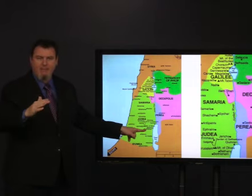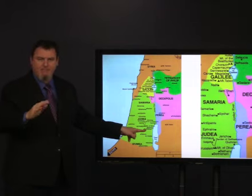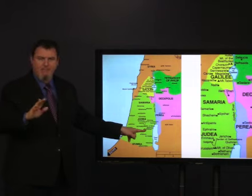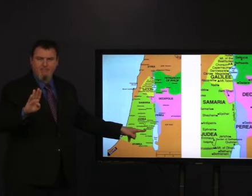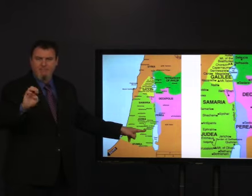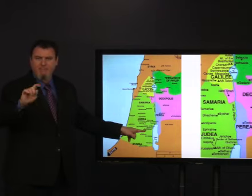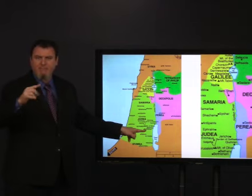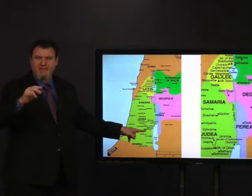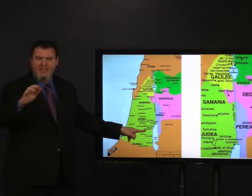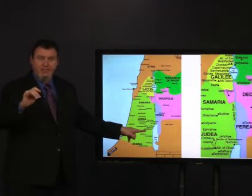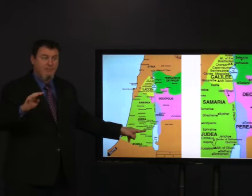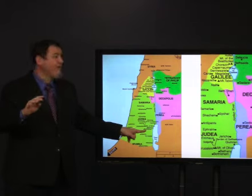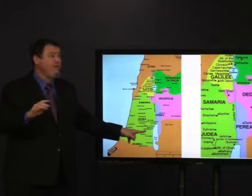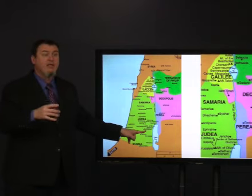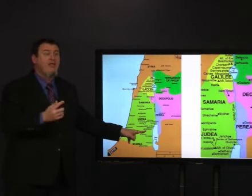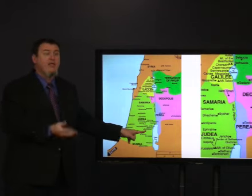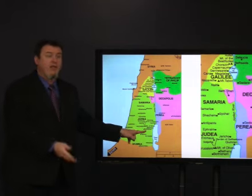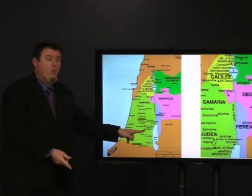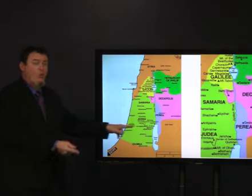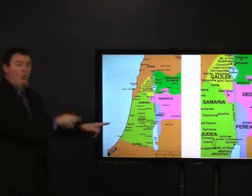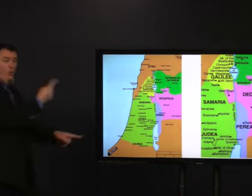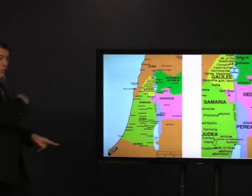Here in Bethlehem.